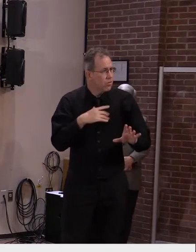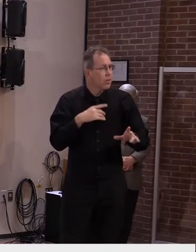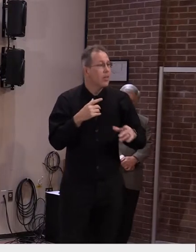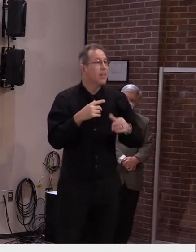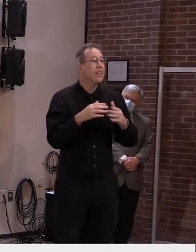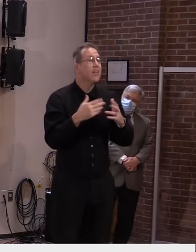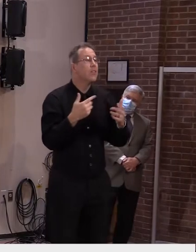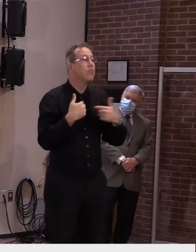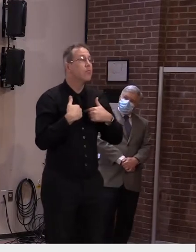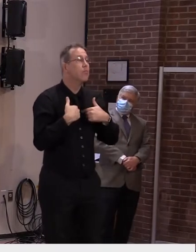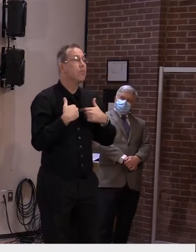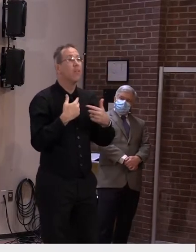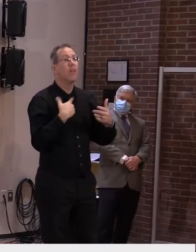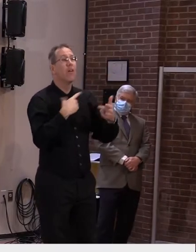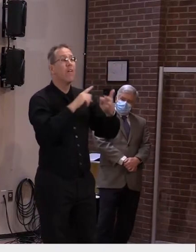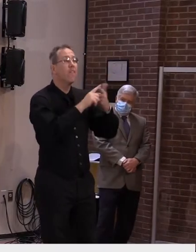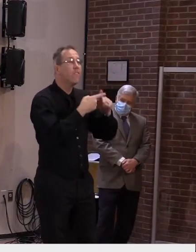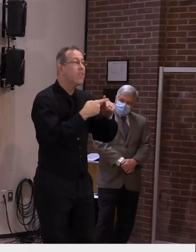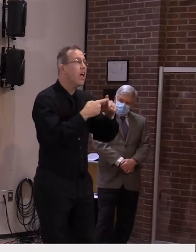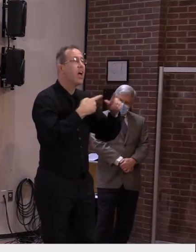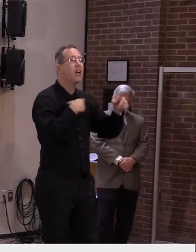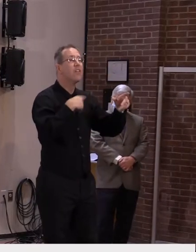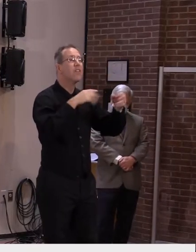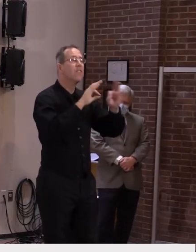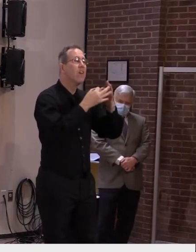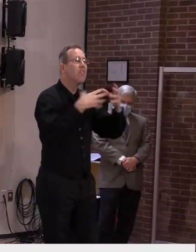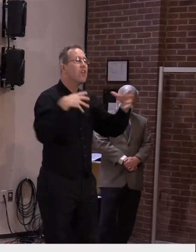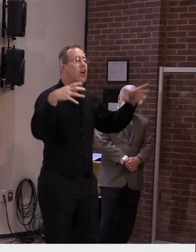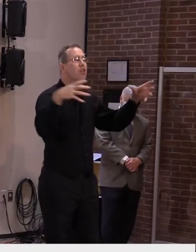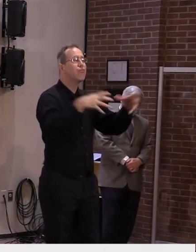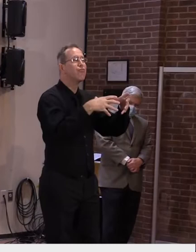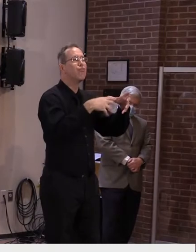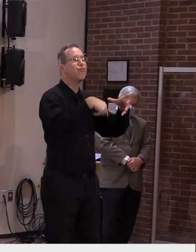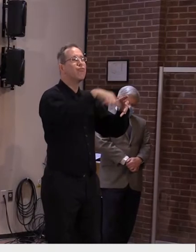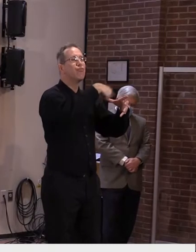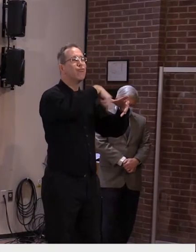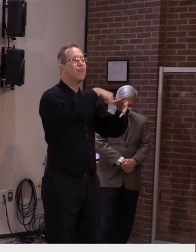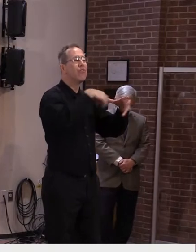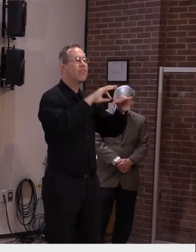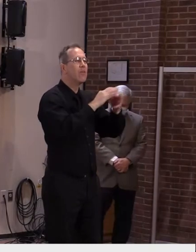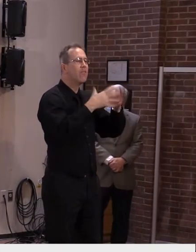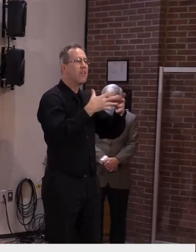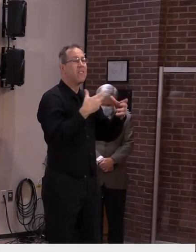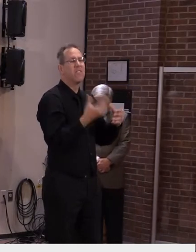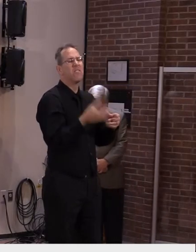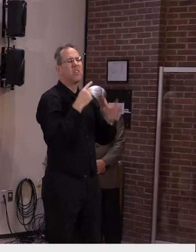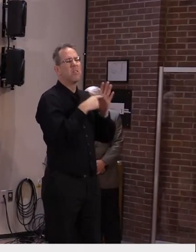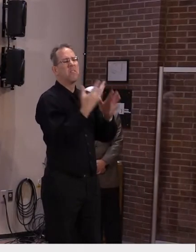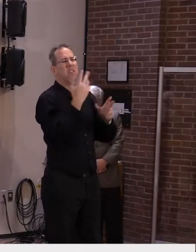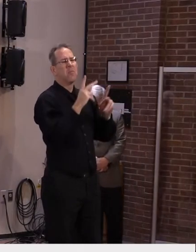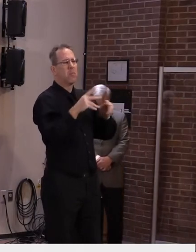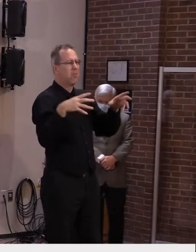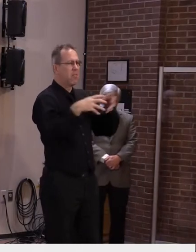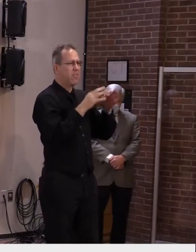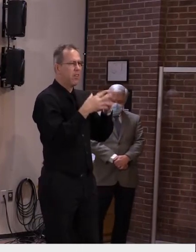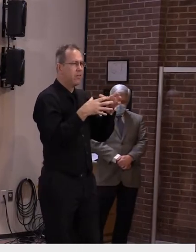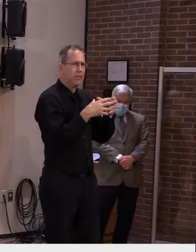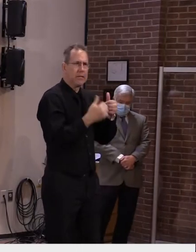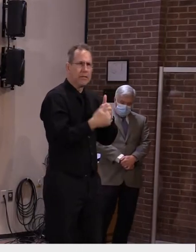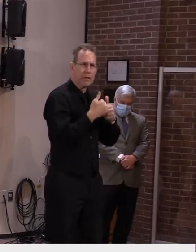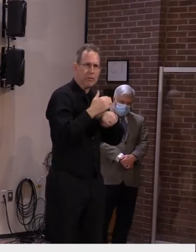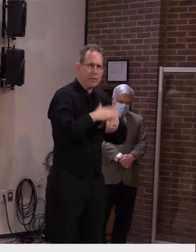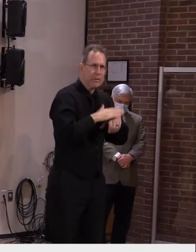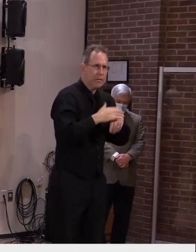your house, that was a much more dangerous environment for you to be in than a casual person walking through the